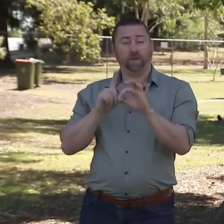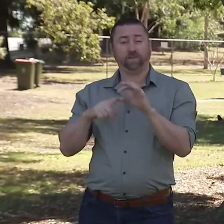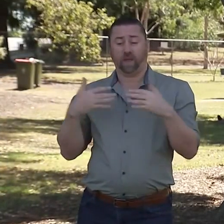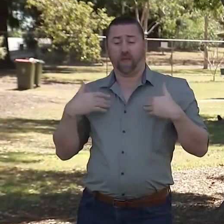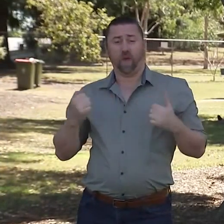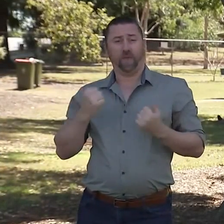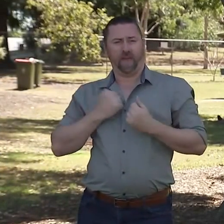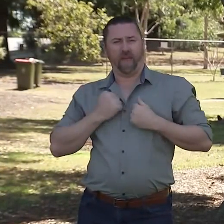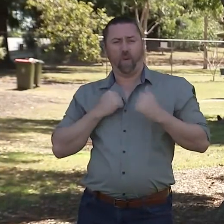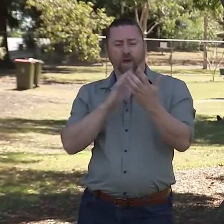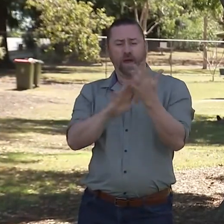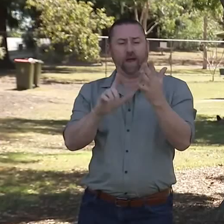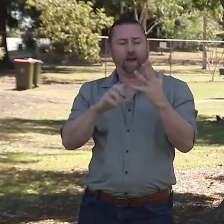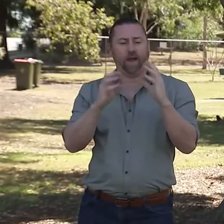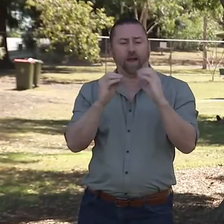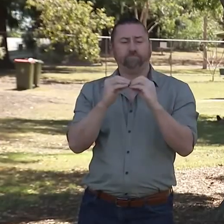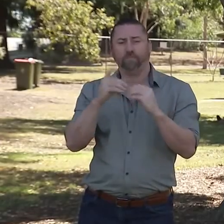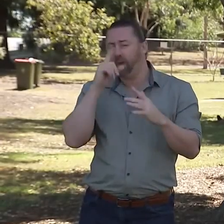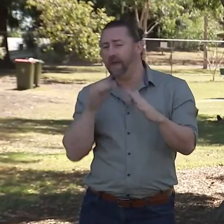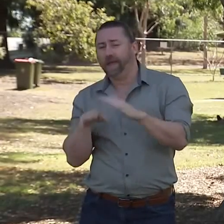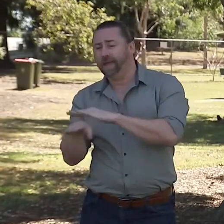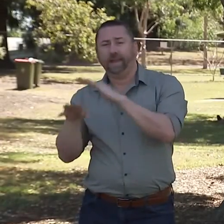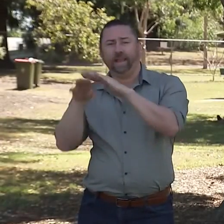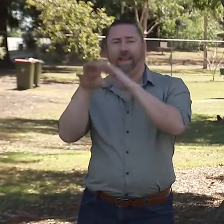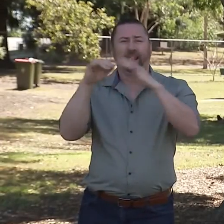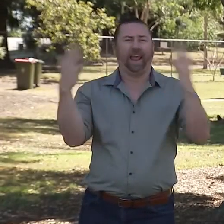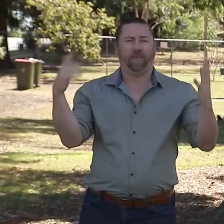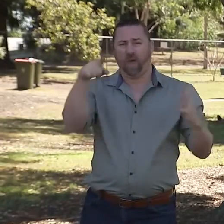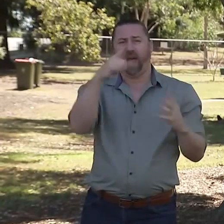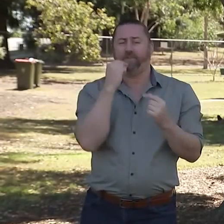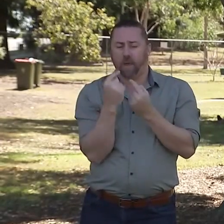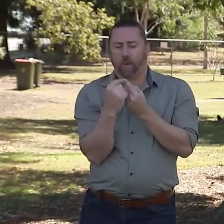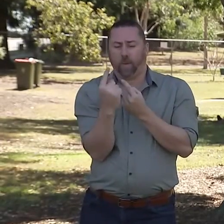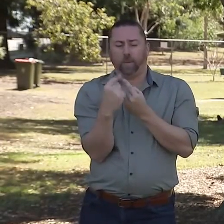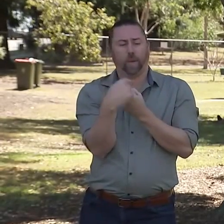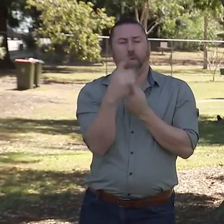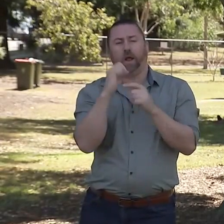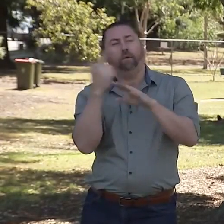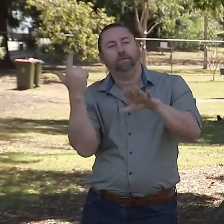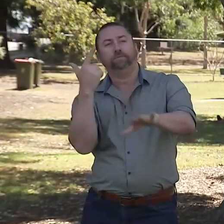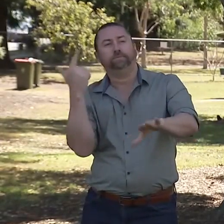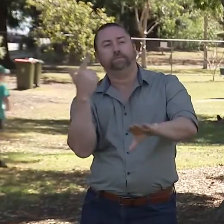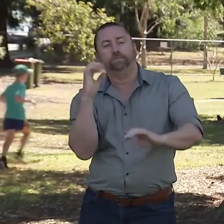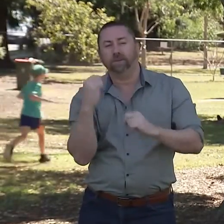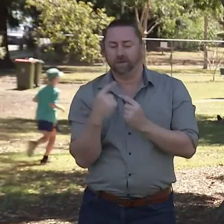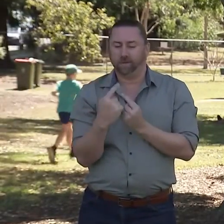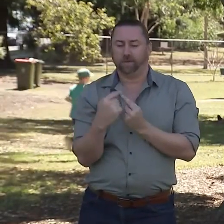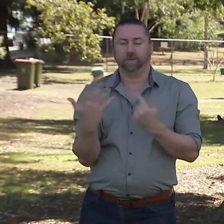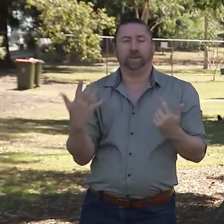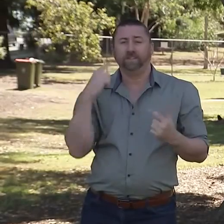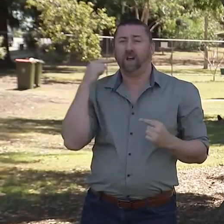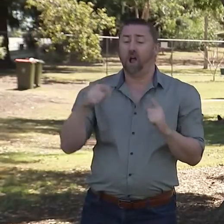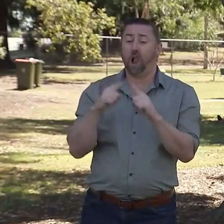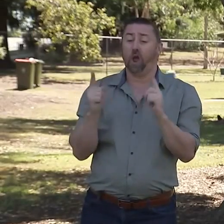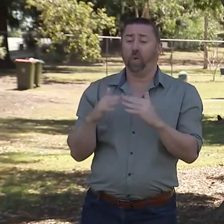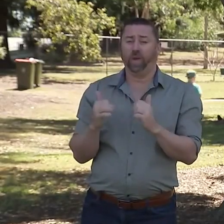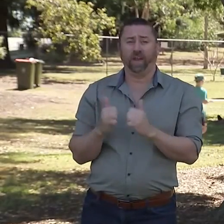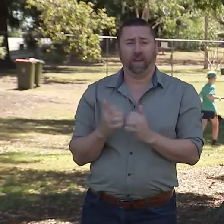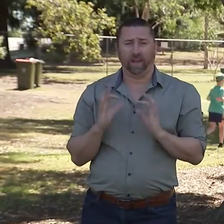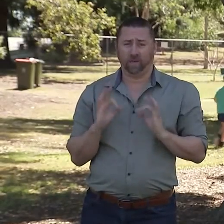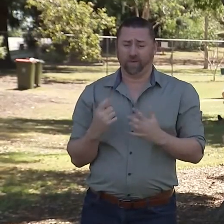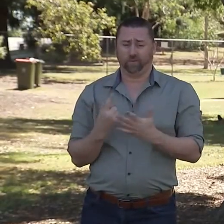health clinics, there is somewhere in your community you can get vaccinated. So this long weekend, please come